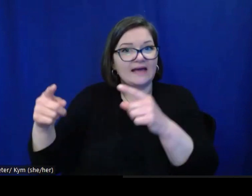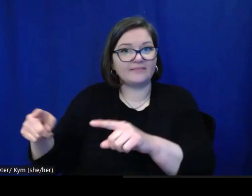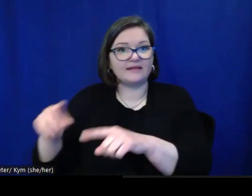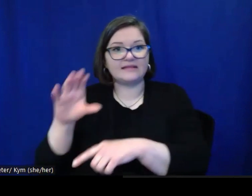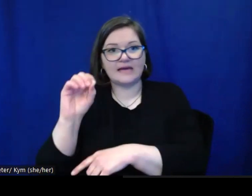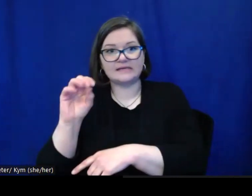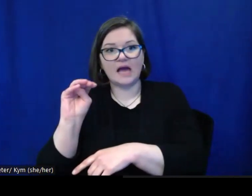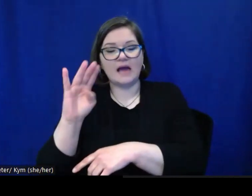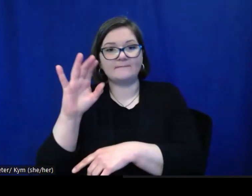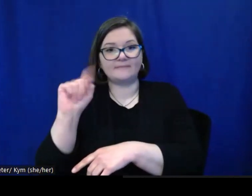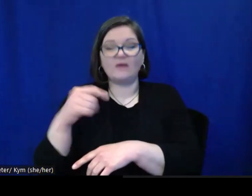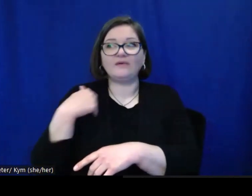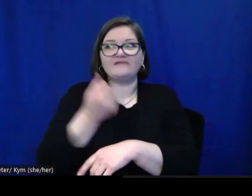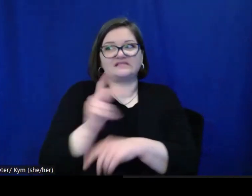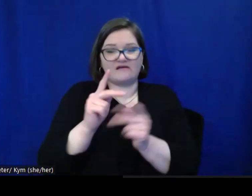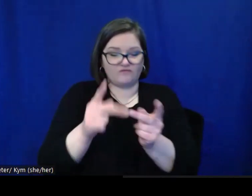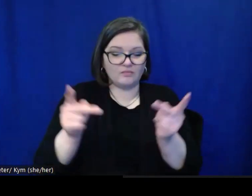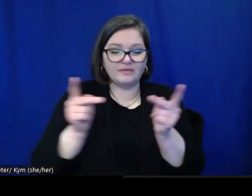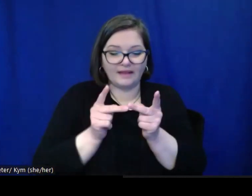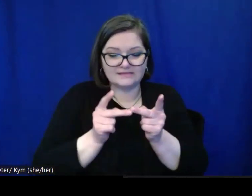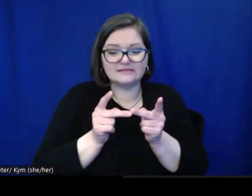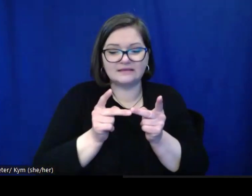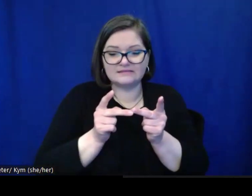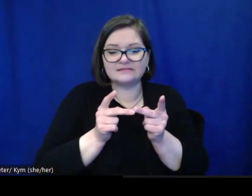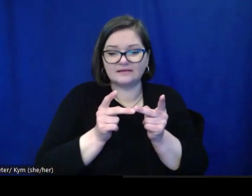several places where